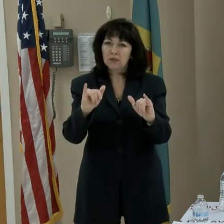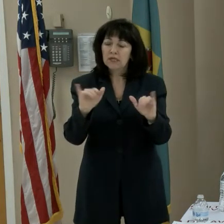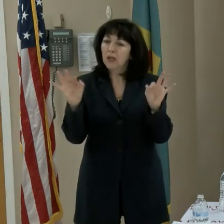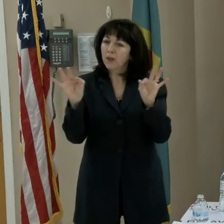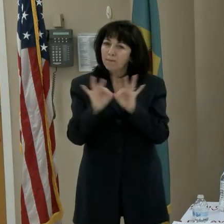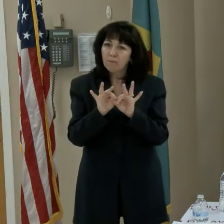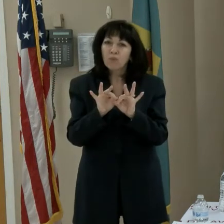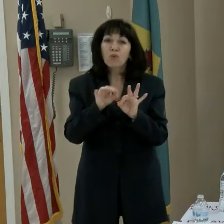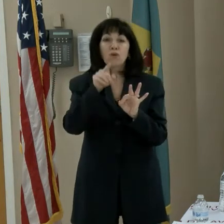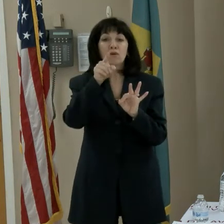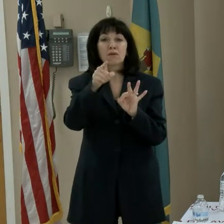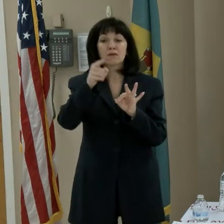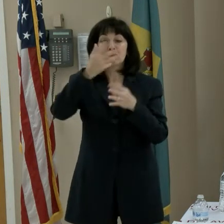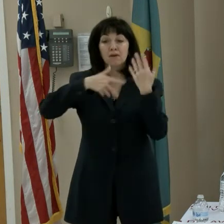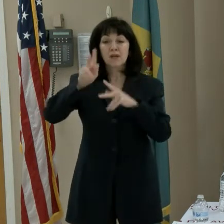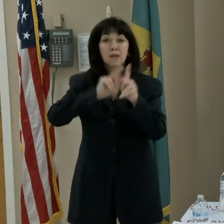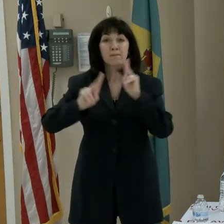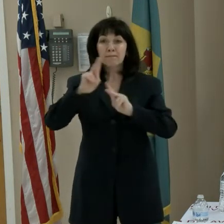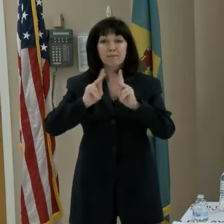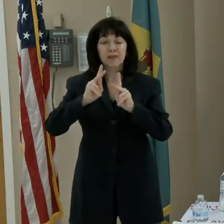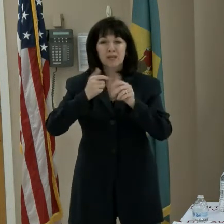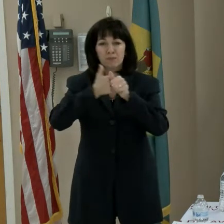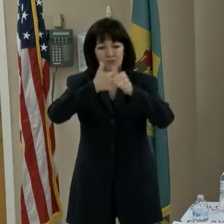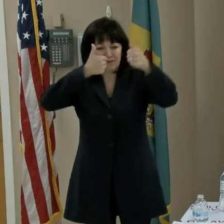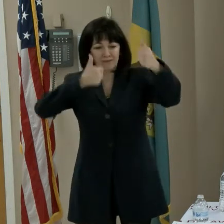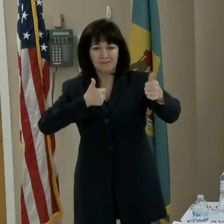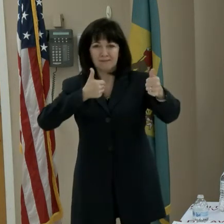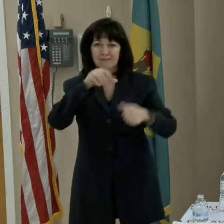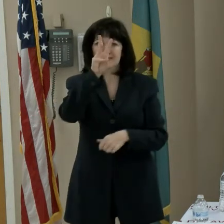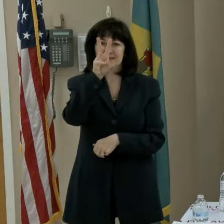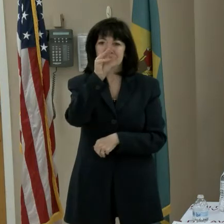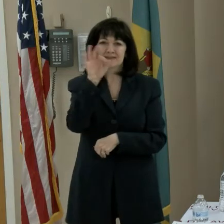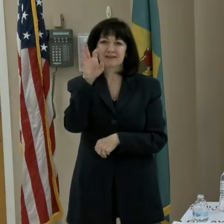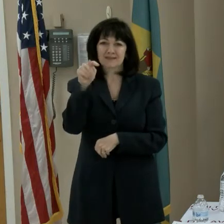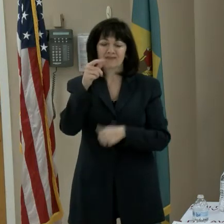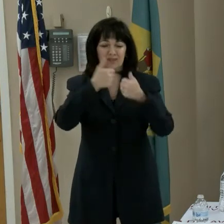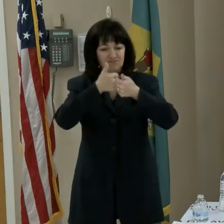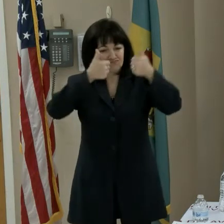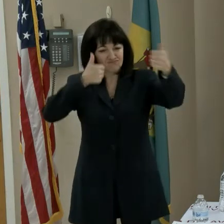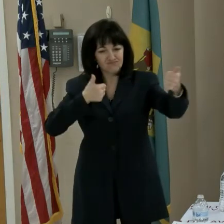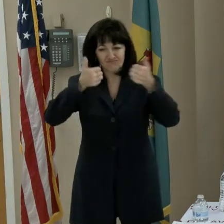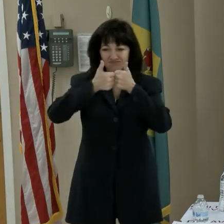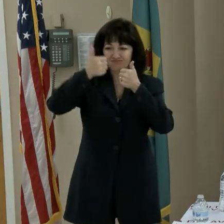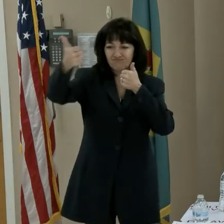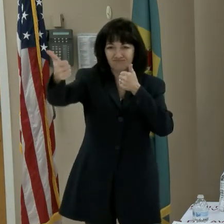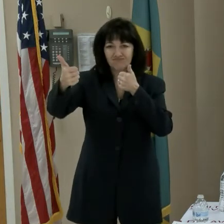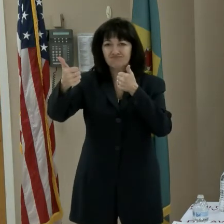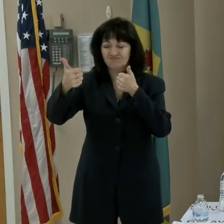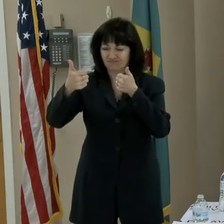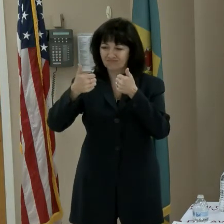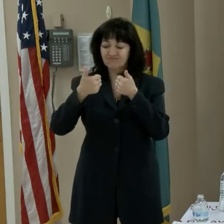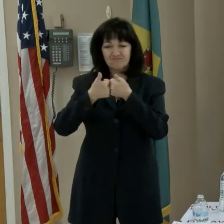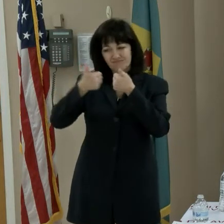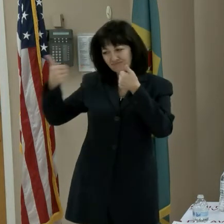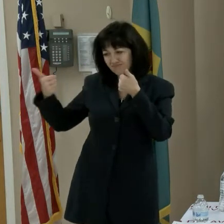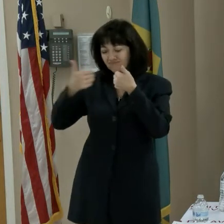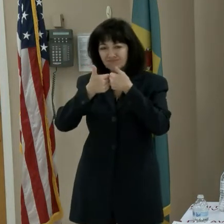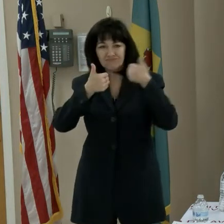social distance, which means stay at least 6 feet away from anyone else.